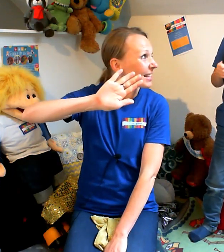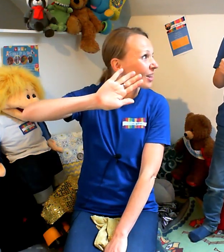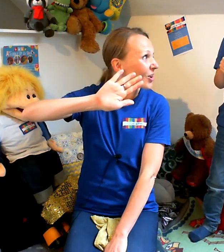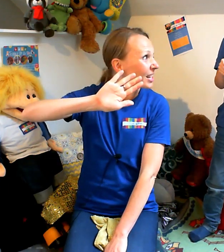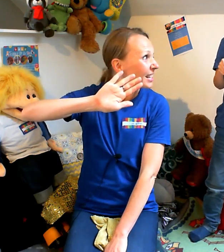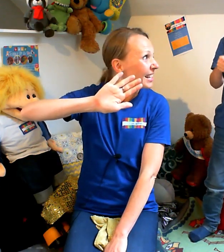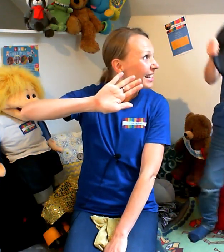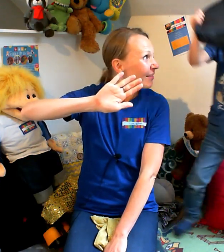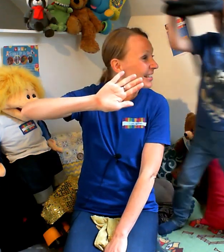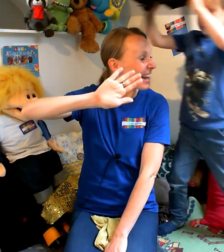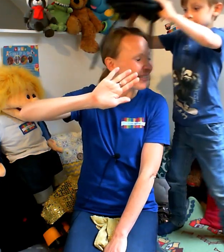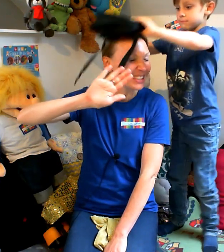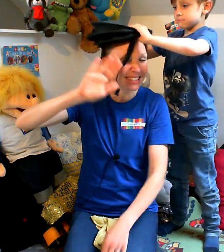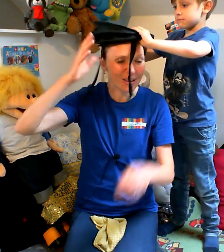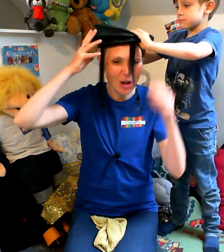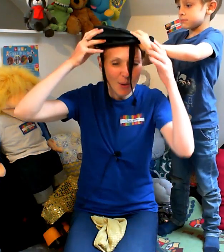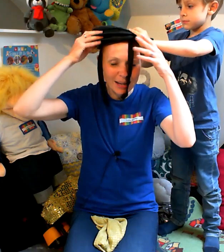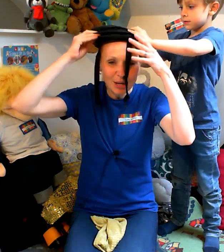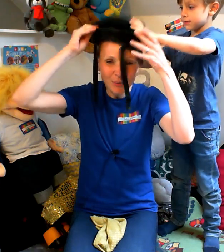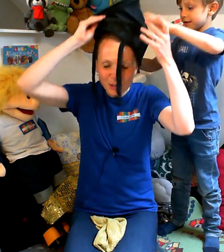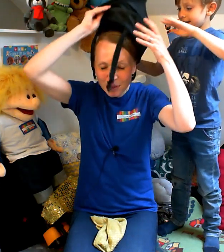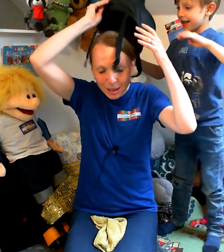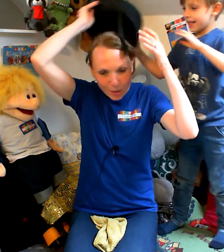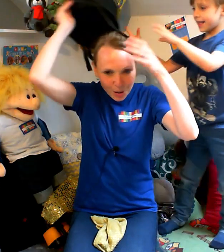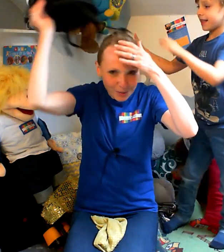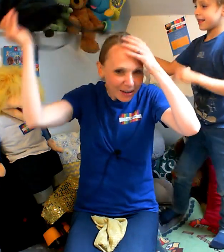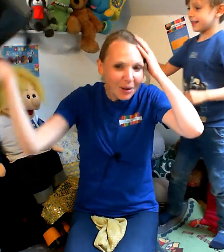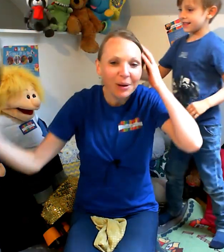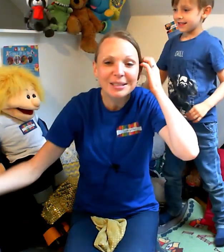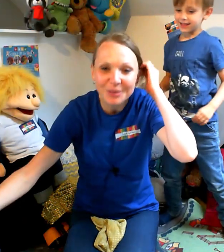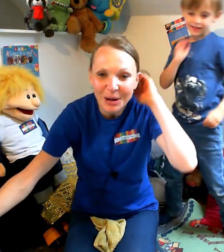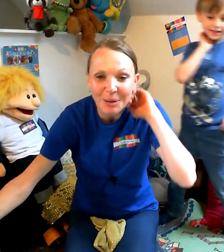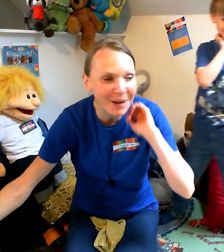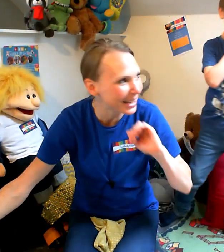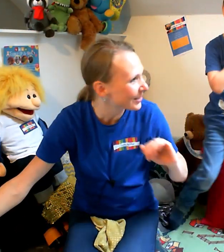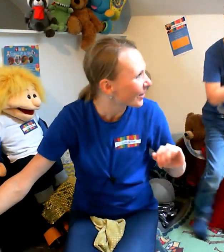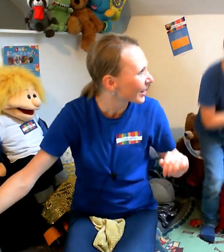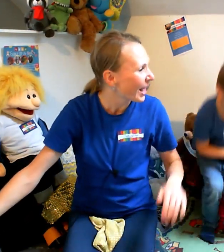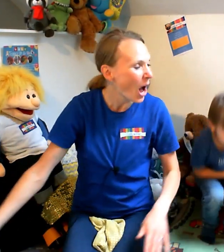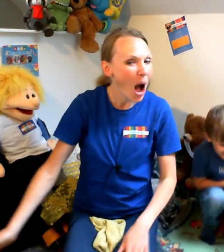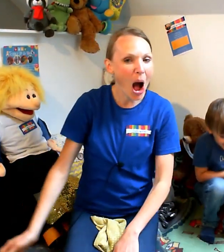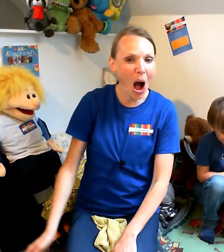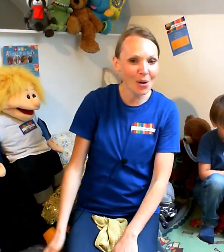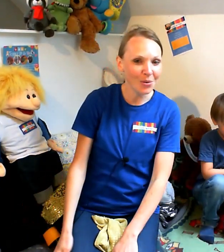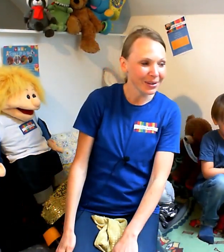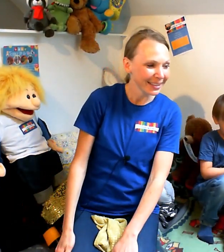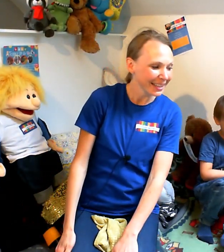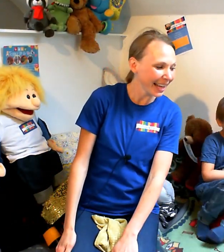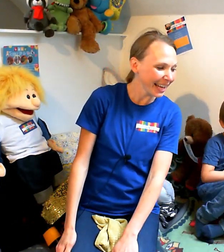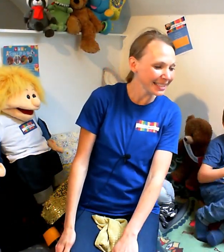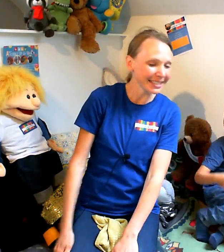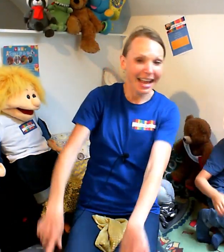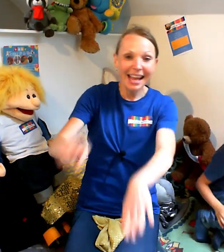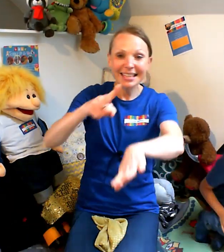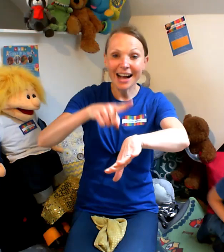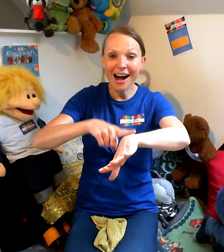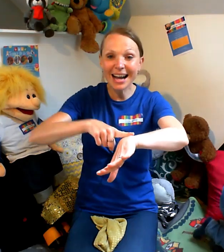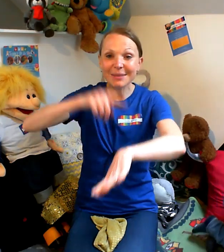song? Ready, Harris? No, I don't want to peekaboo. Well, let's do our goodbye song. Oh, it's time to